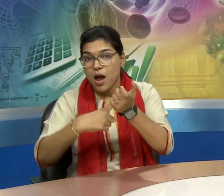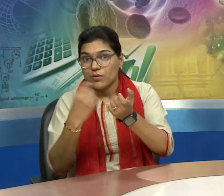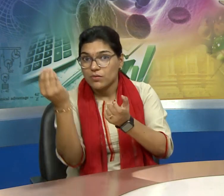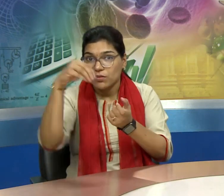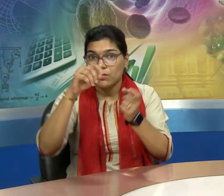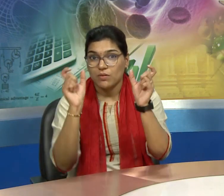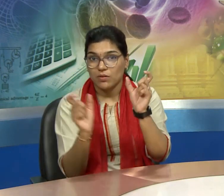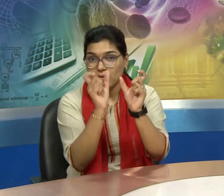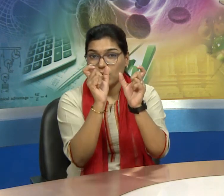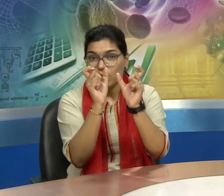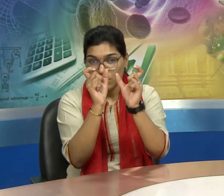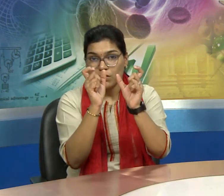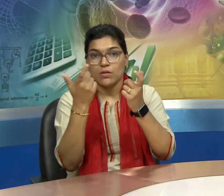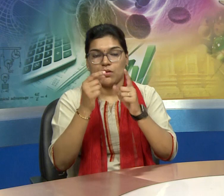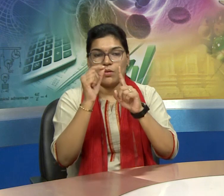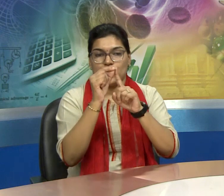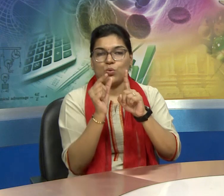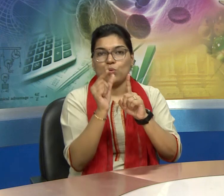See the word ER.